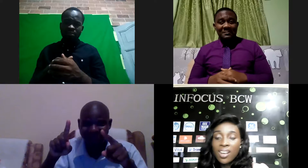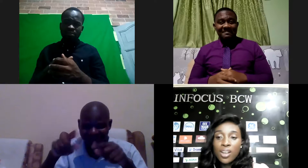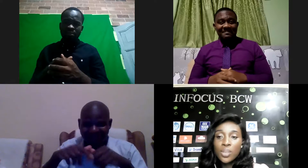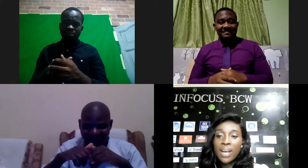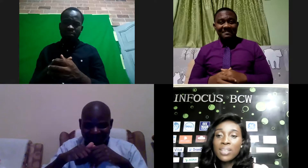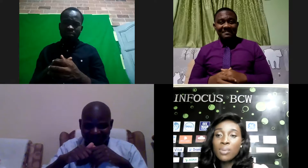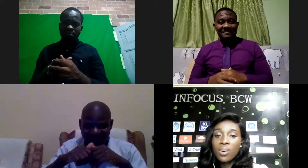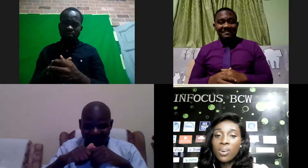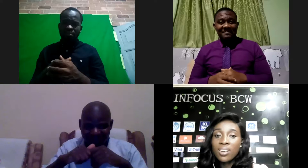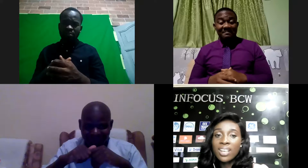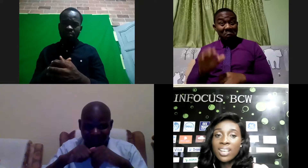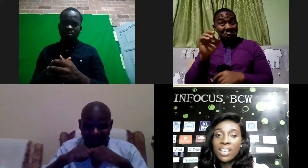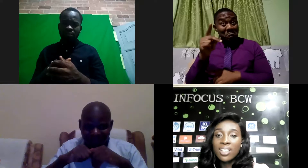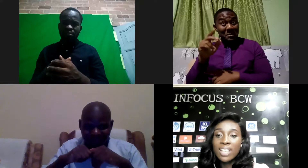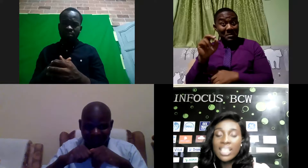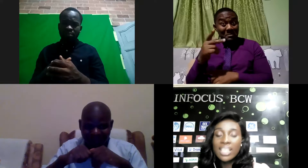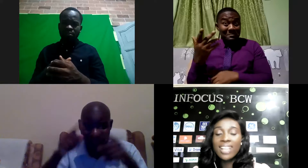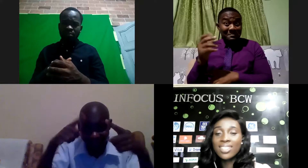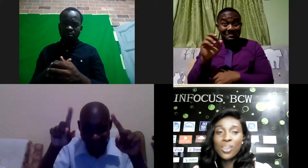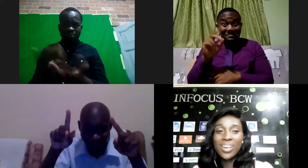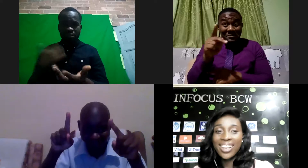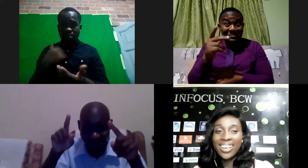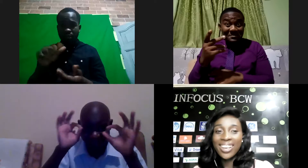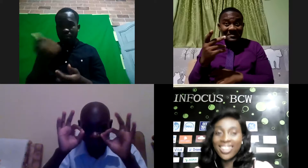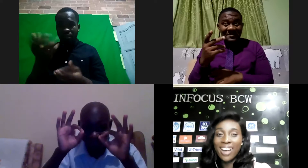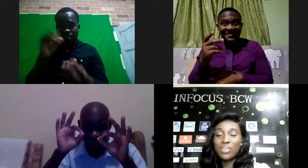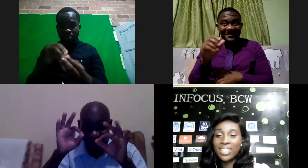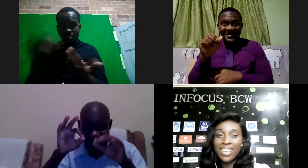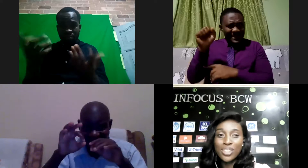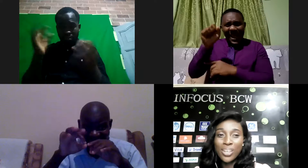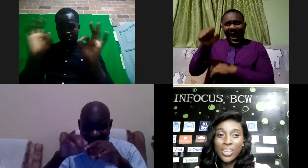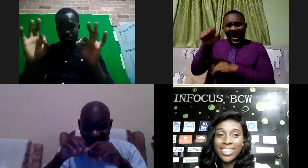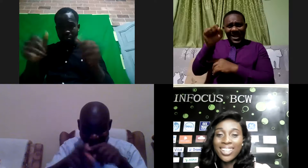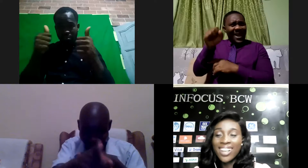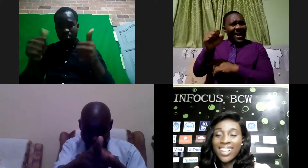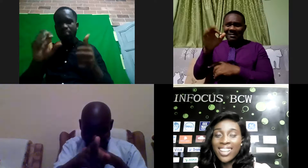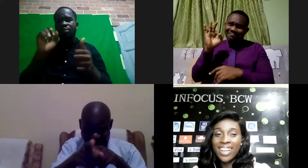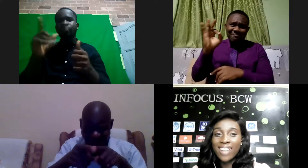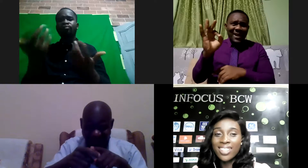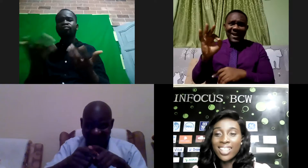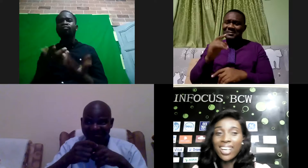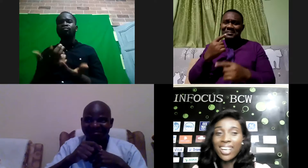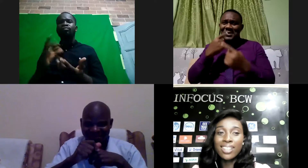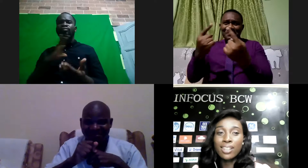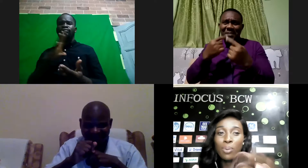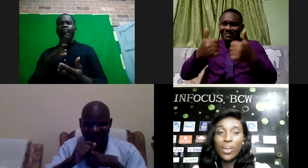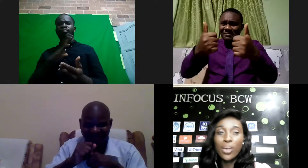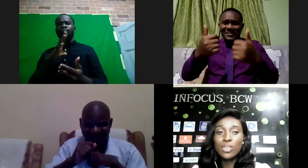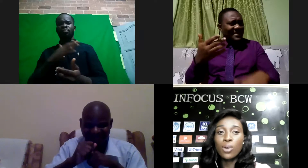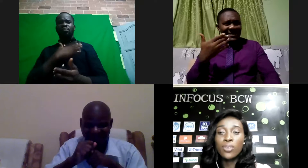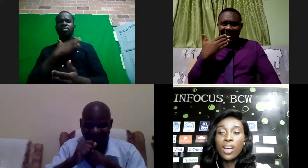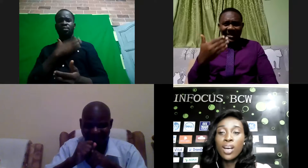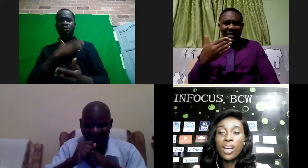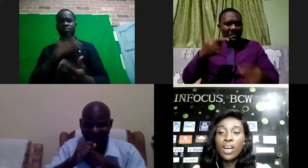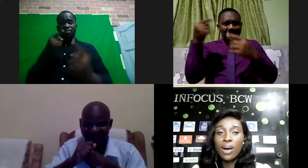Yeah, do we have okay? any more? Yes, it's okay. I really enjoy the answers. I like the point